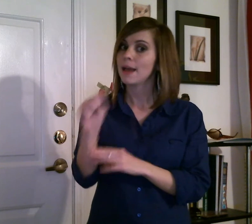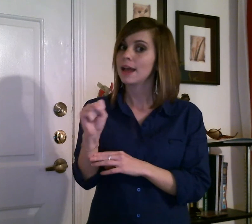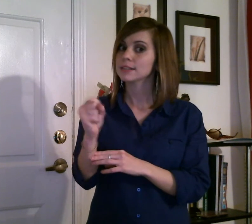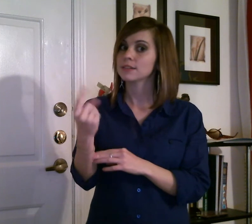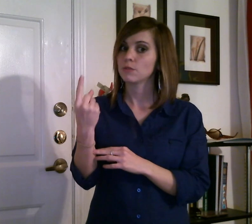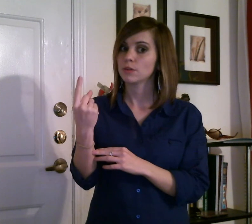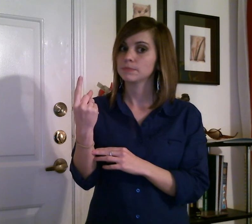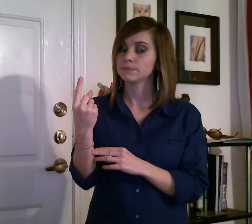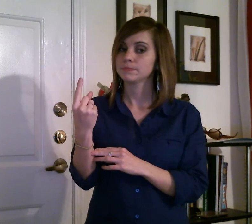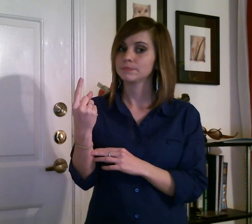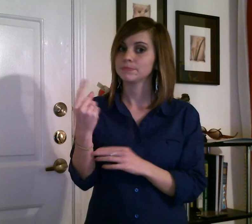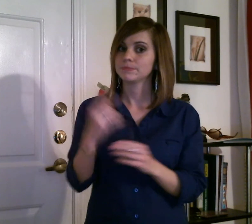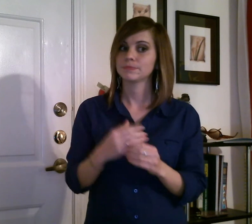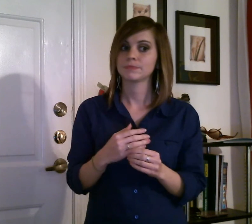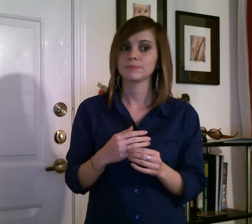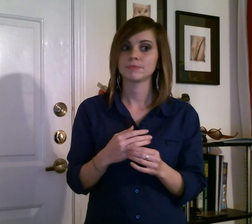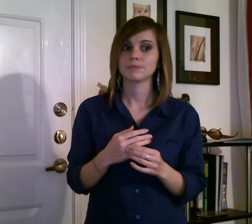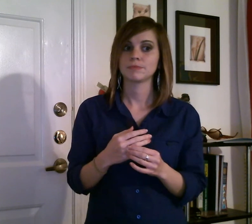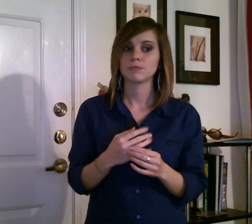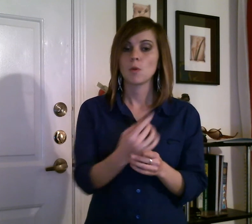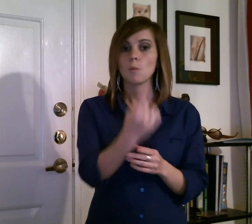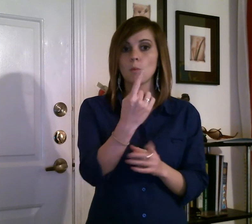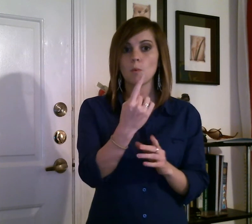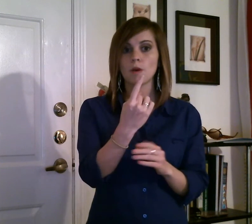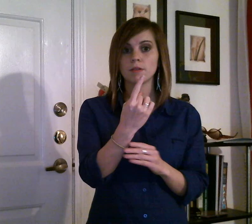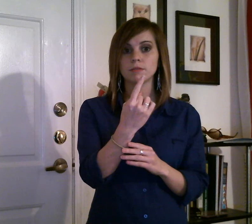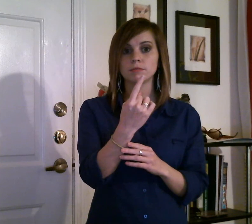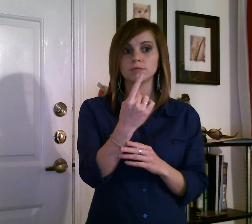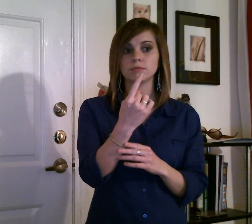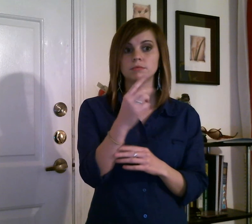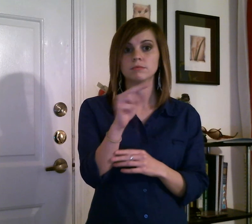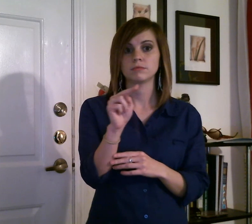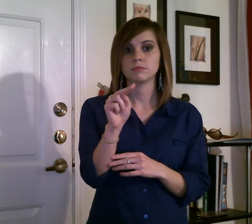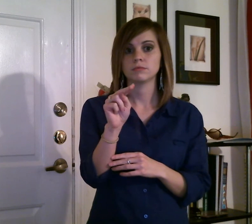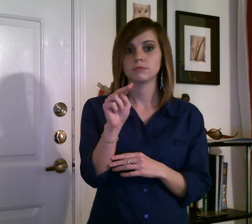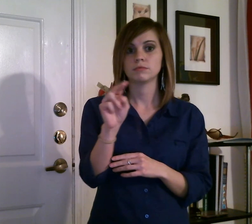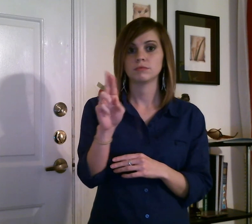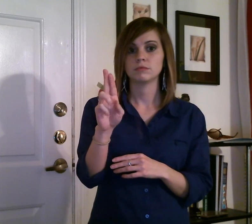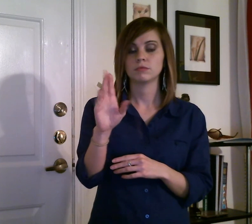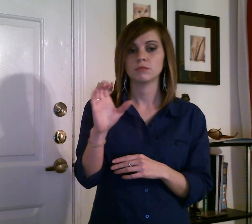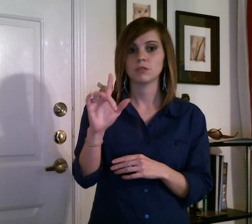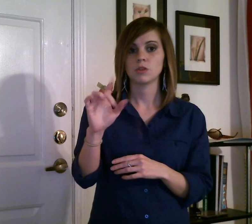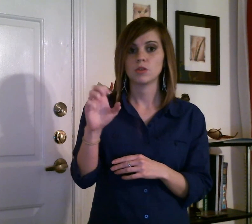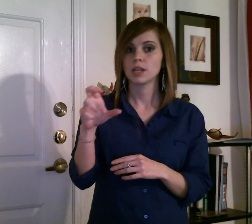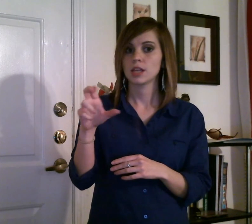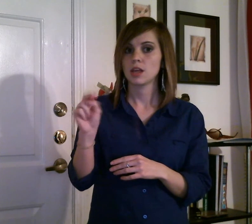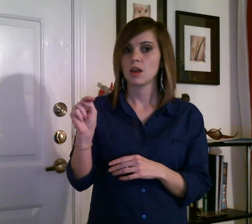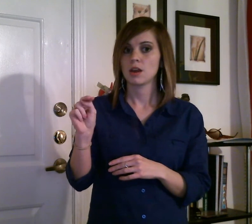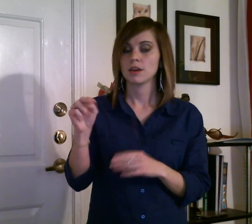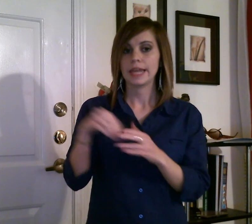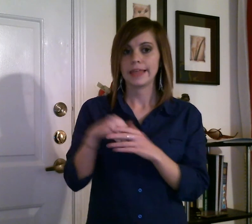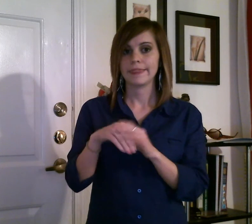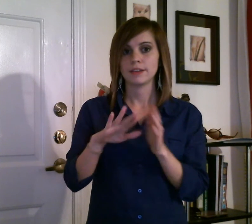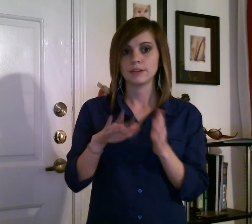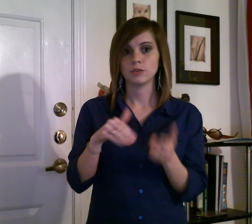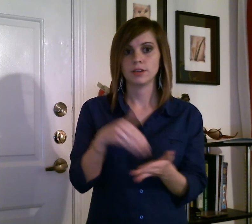one nucleon in its nucleus. But it's being fused, it goes to hydrogen 2, which is deuterium, which is